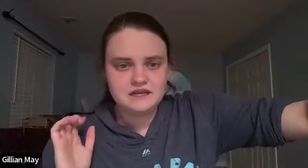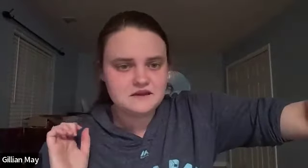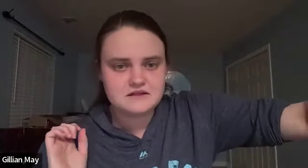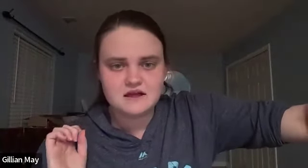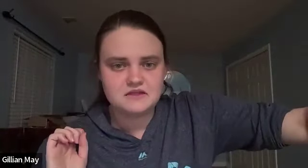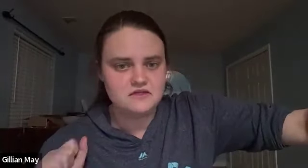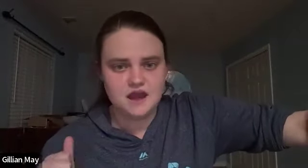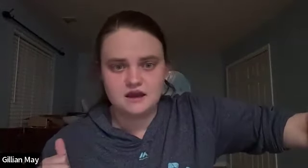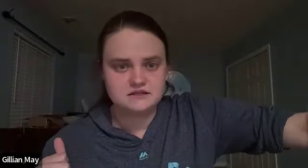Anything like that.